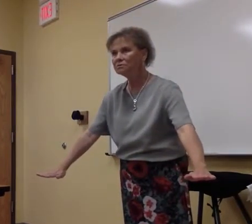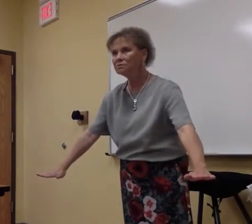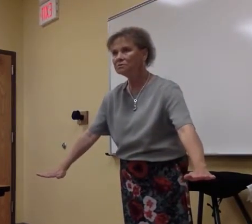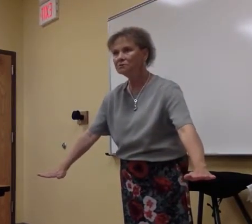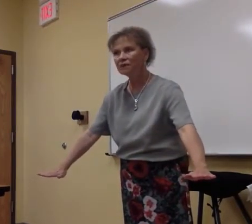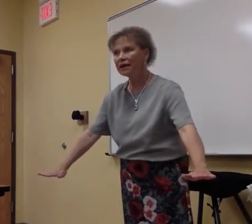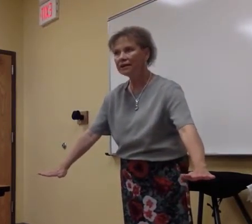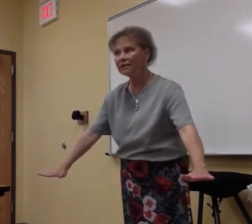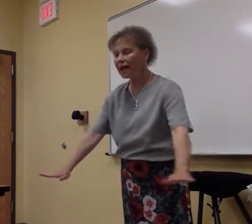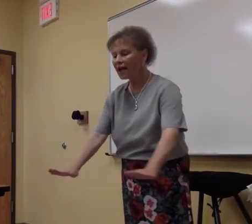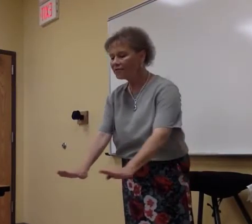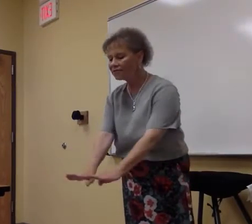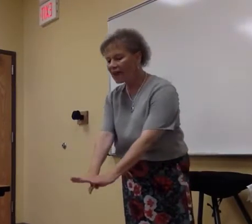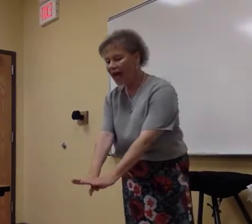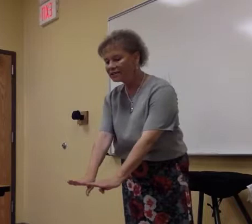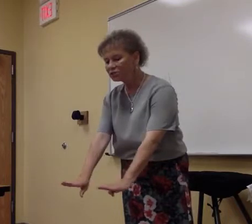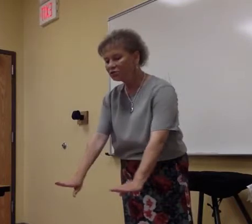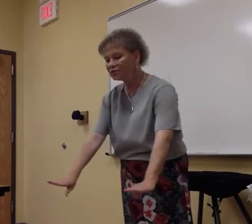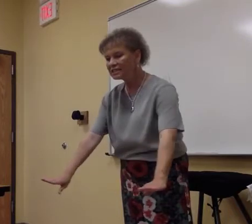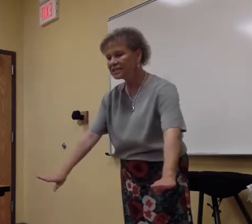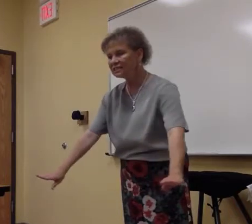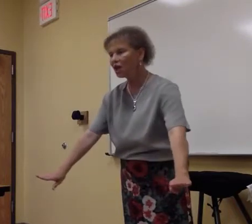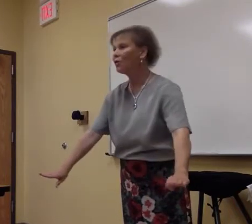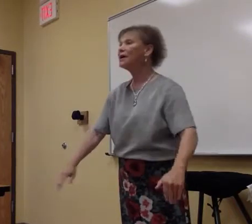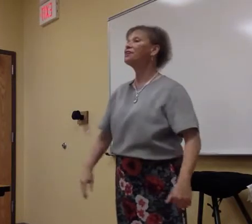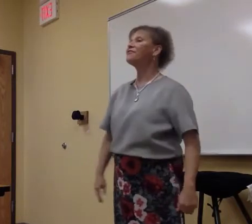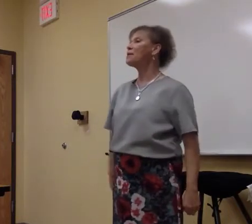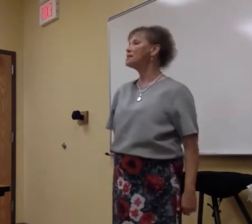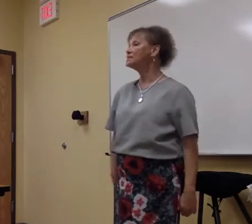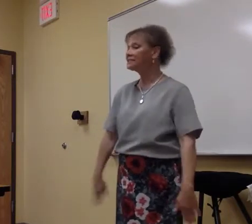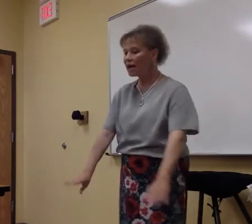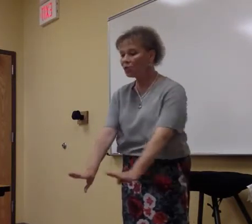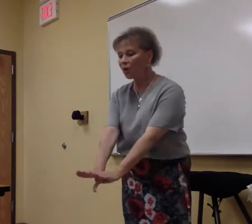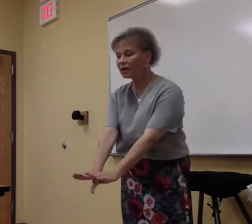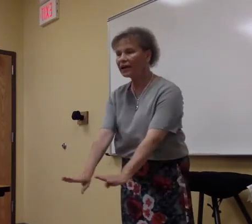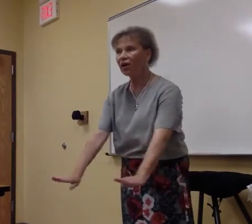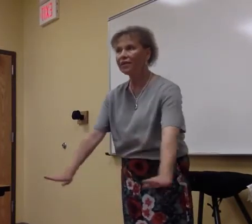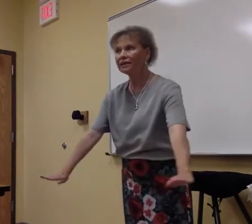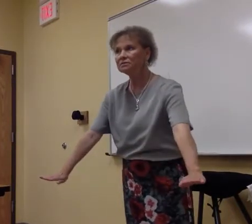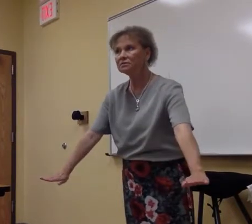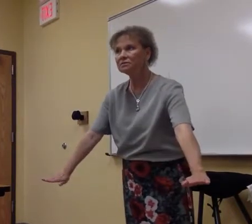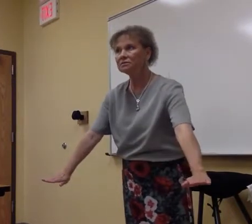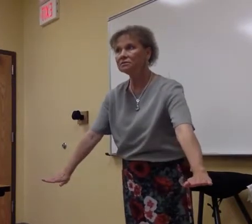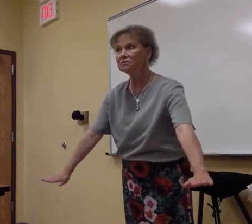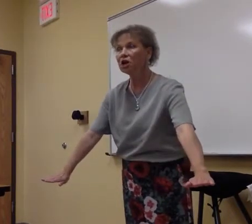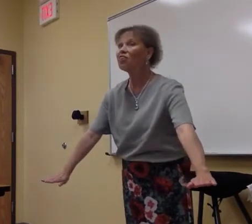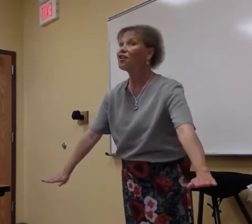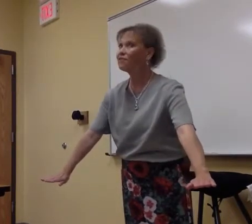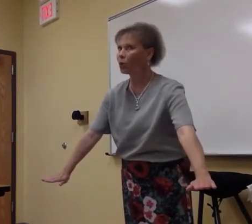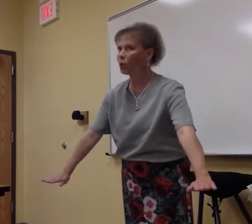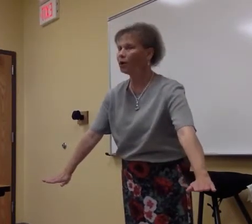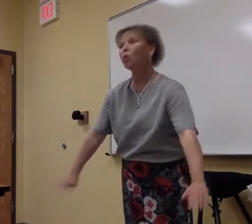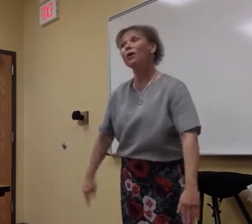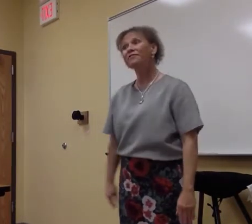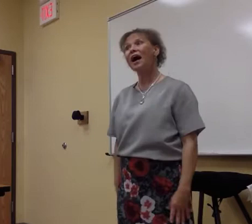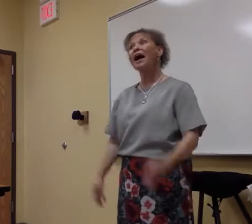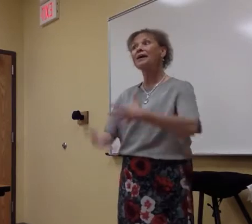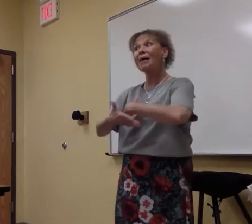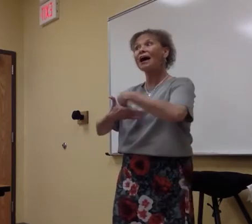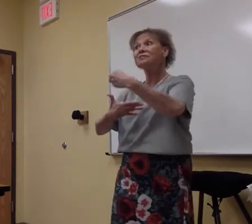All right? A flat surface that's low. If I'm inside, what would I call that? Floor. The floor. What if I am